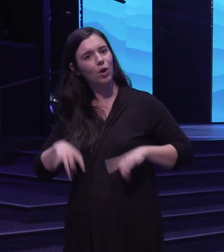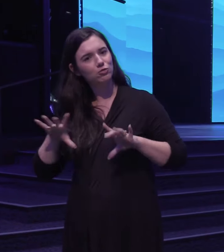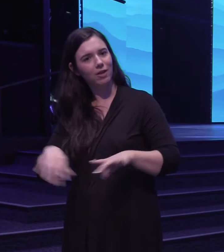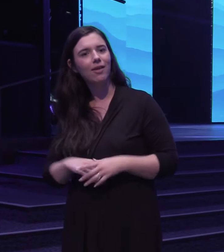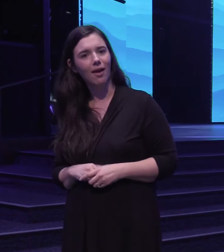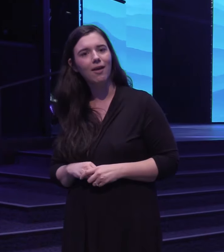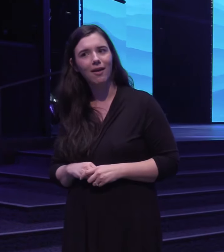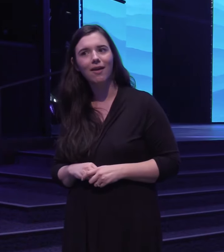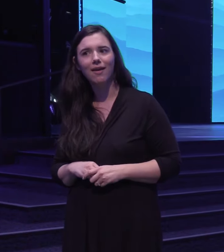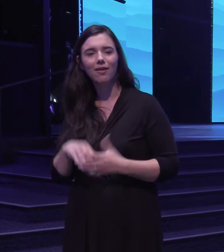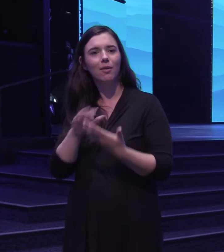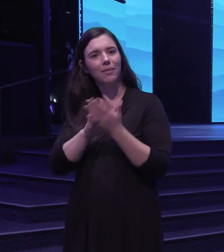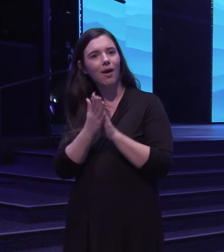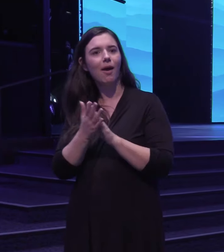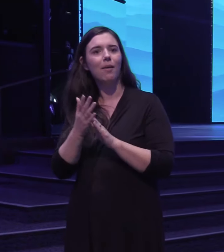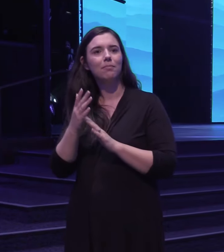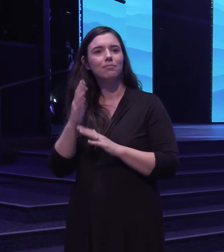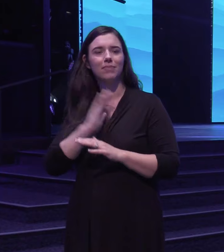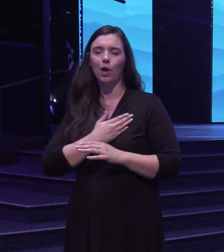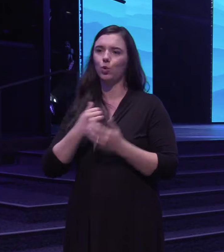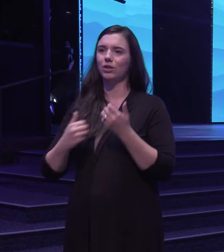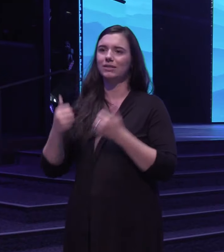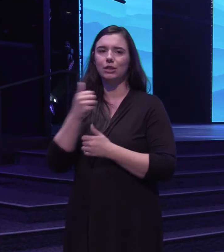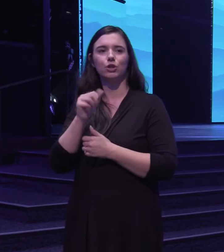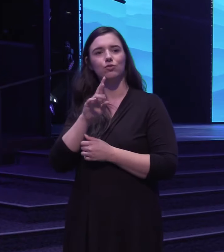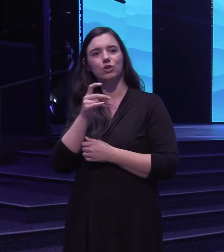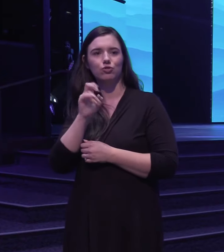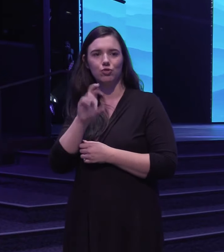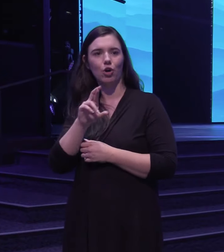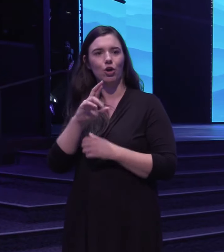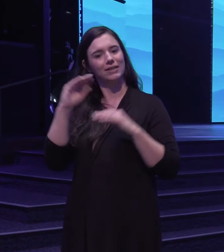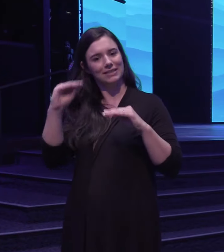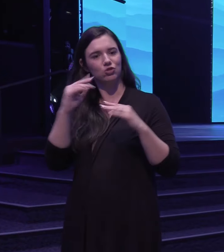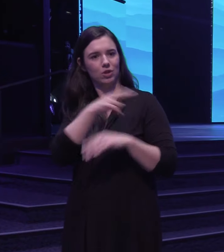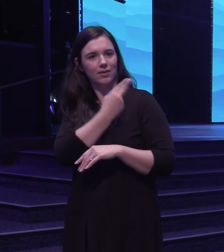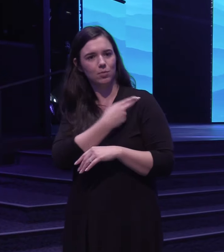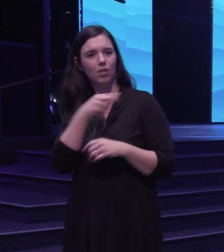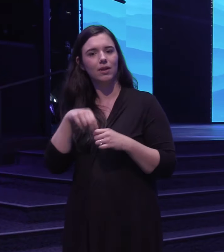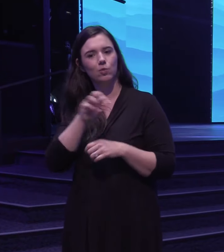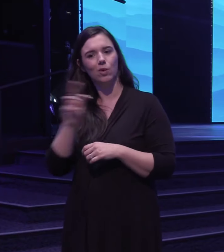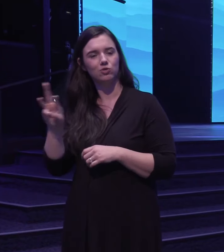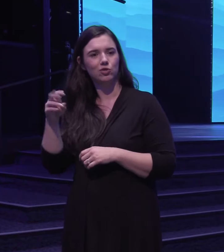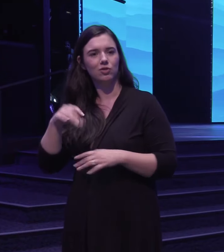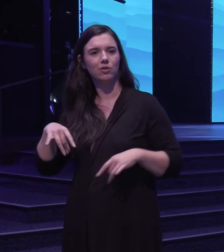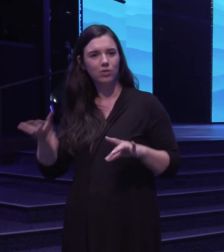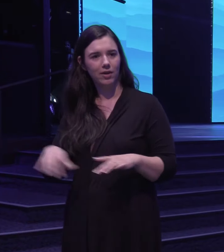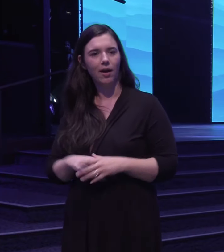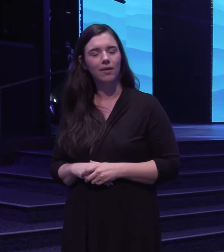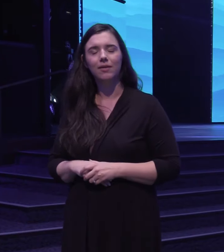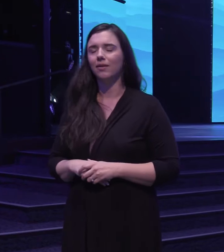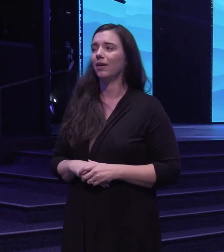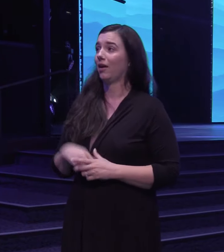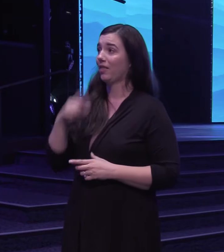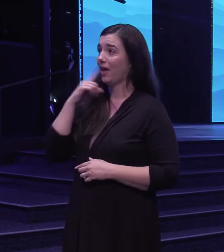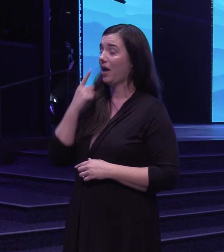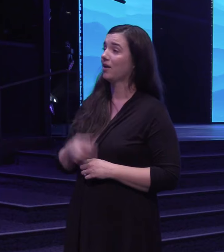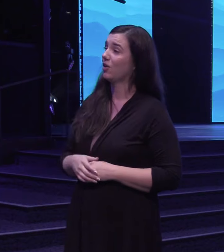Australia to be our senior registrar at our major teaching hospital in Western Australia. And I